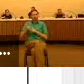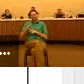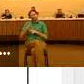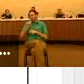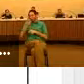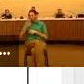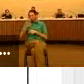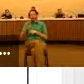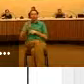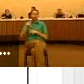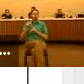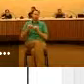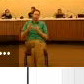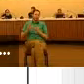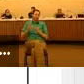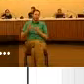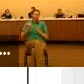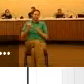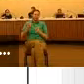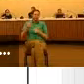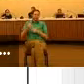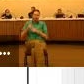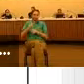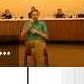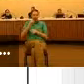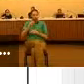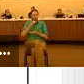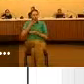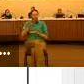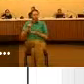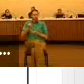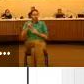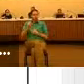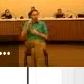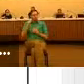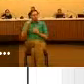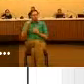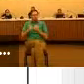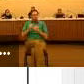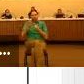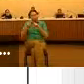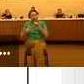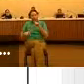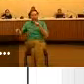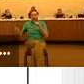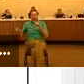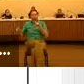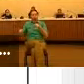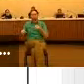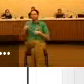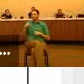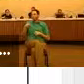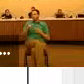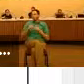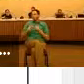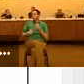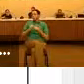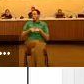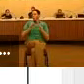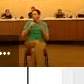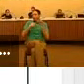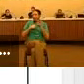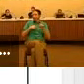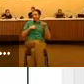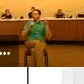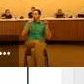again, obviously the Lehigh Valley Trail is a stone dust trail for the vast majority of it. So, So most of that open space in